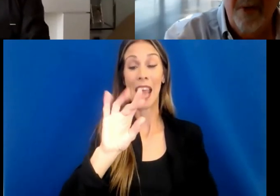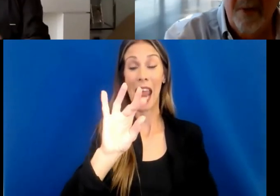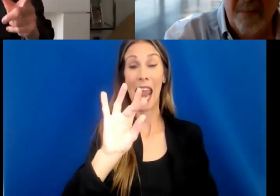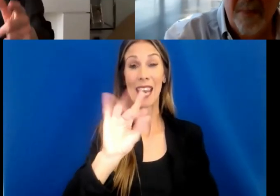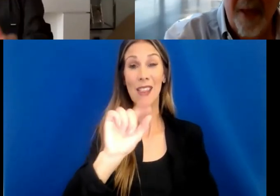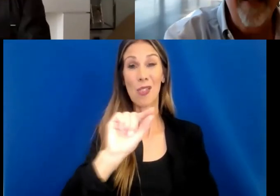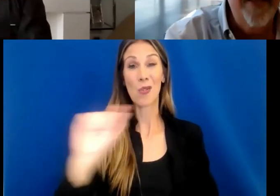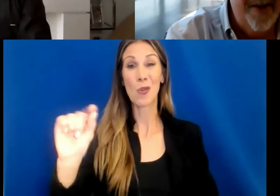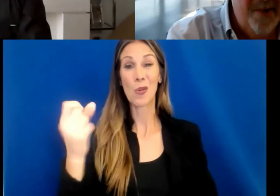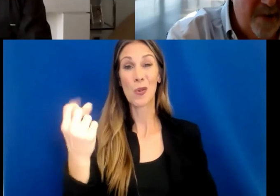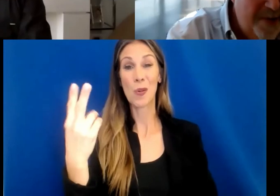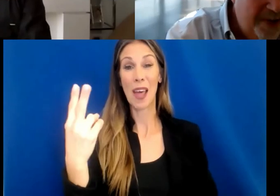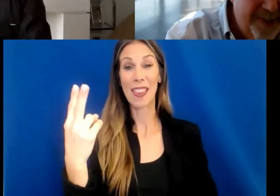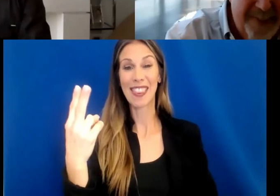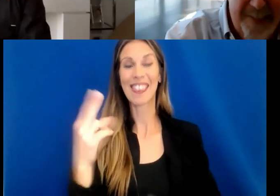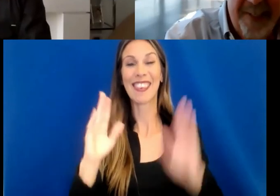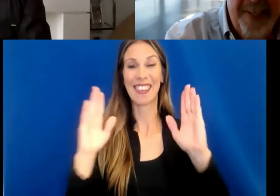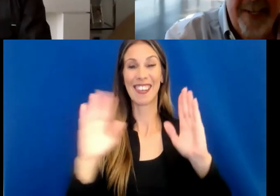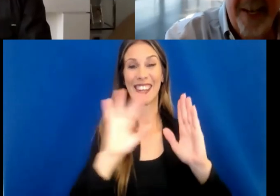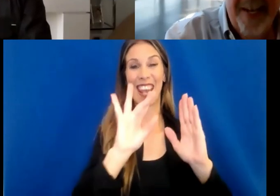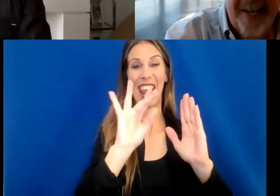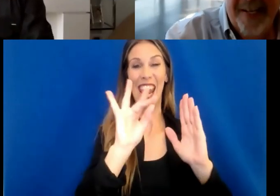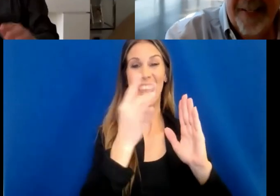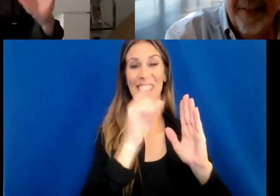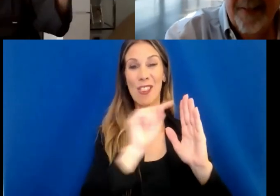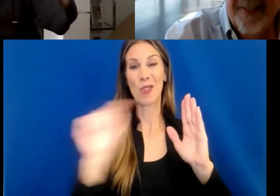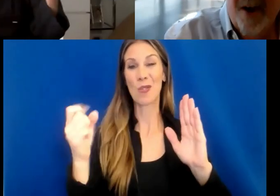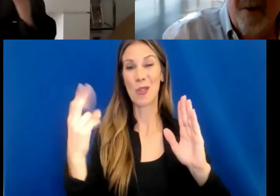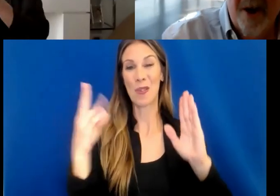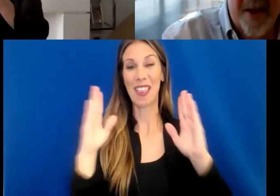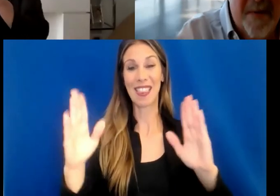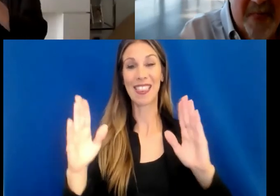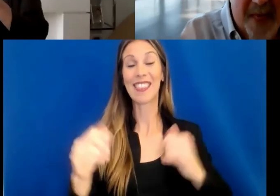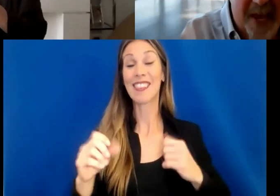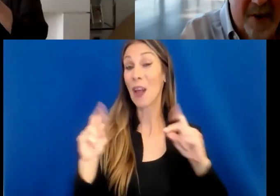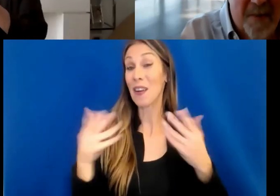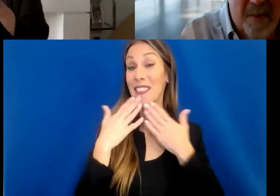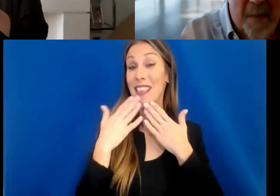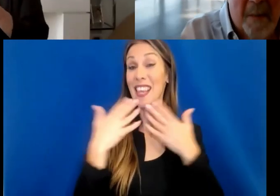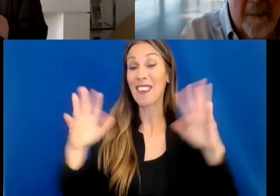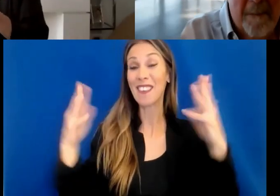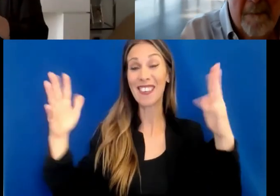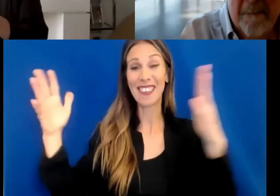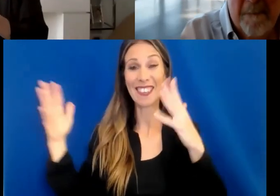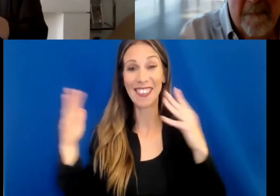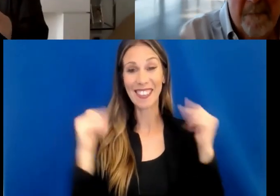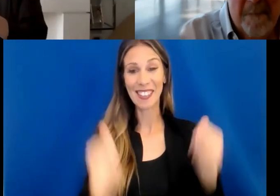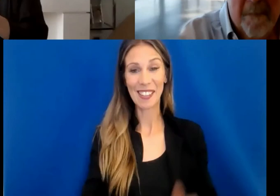12th. 8th to the 12th. All right. Thanks a lot, everybody. Thank you.